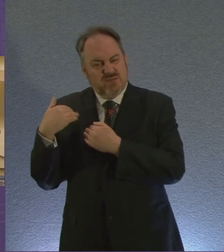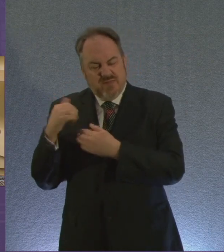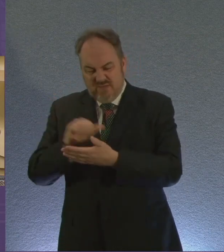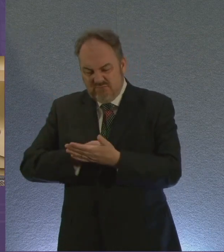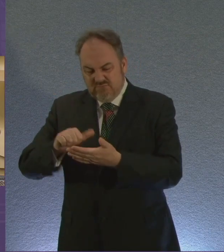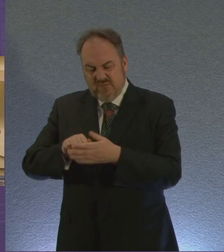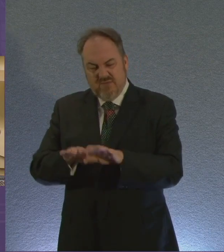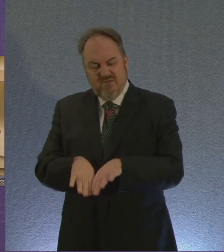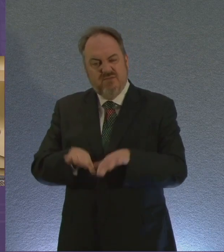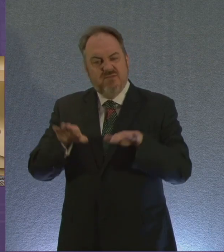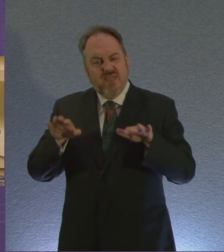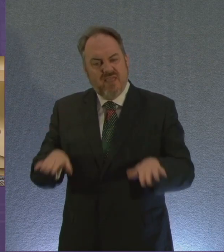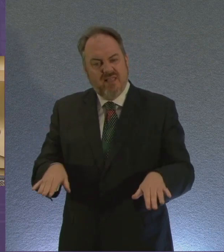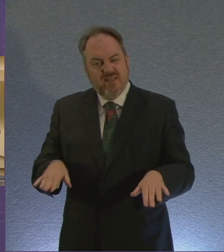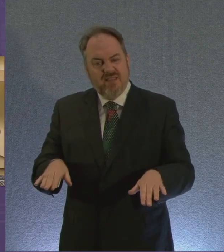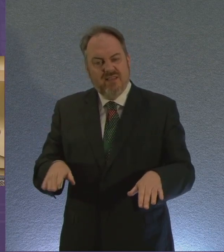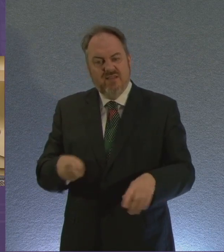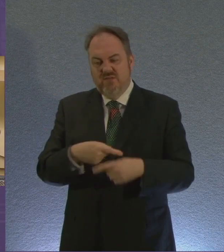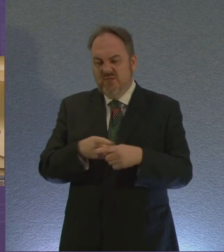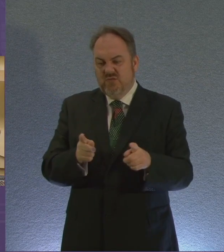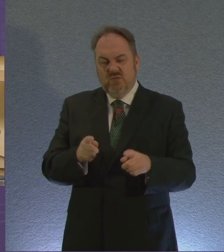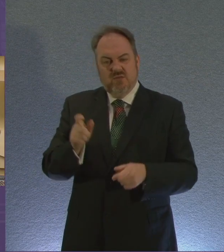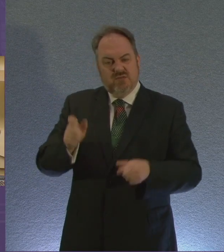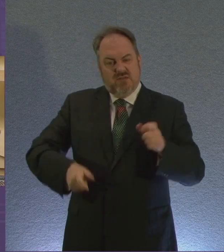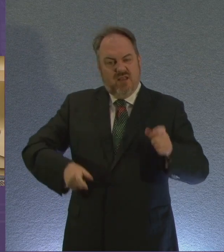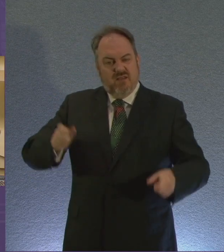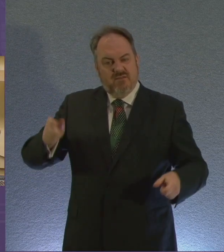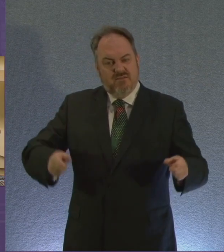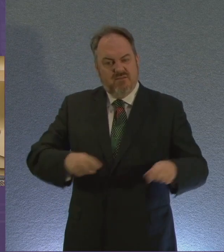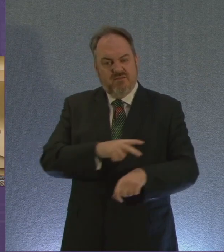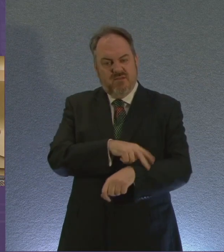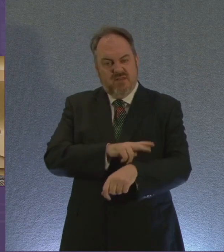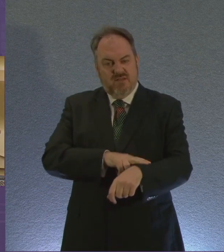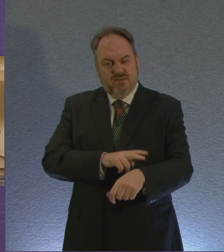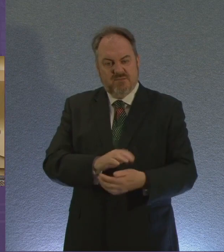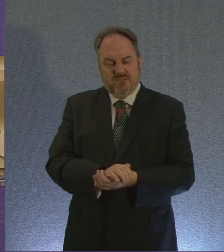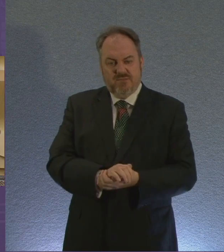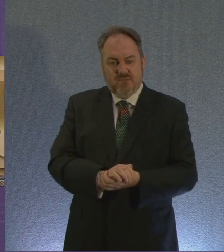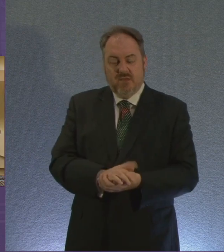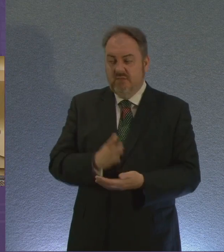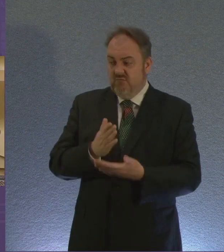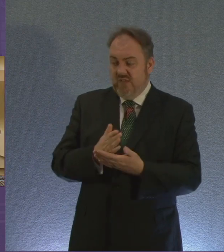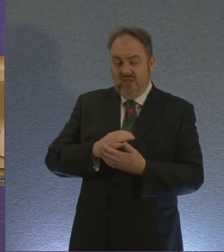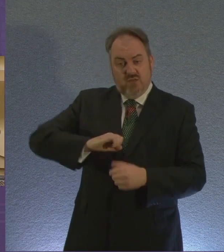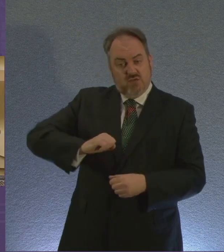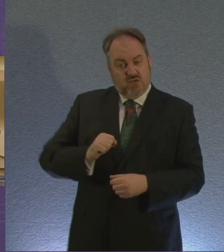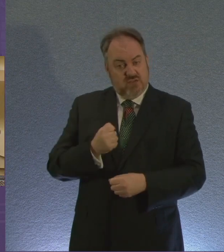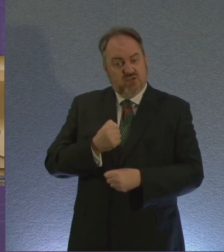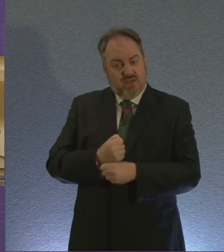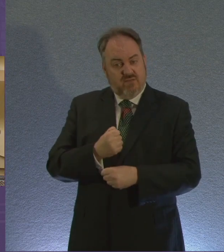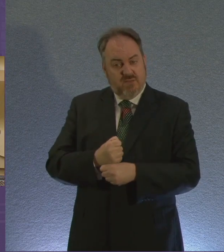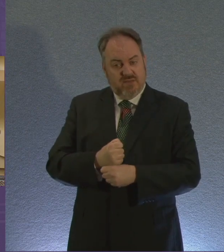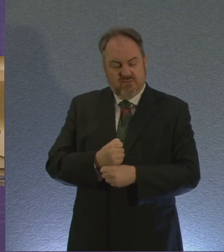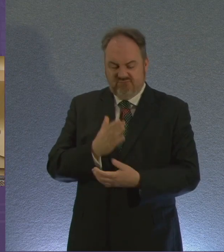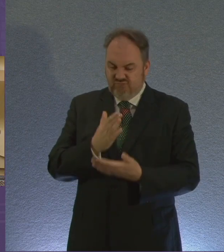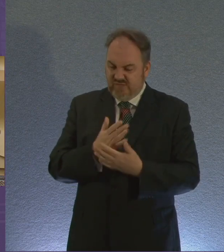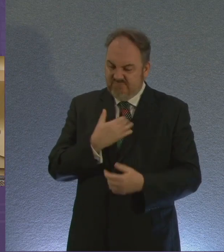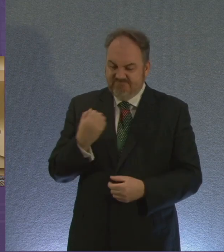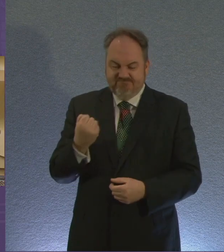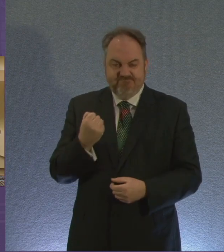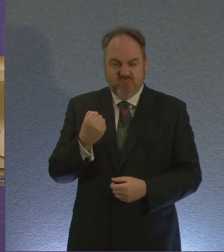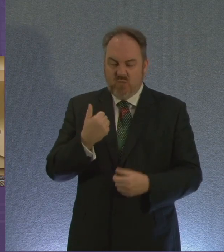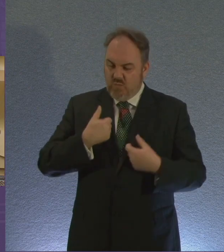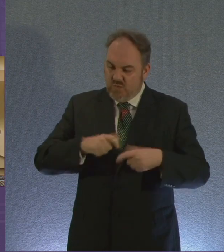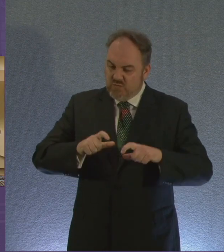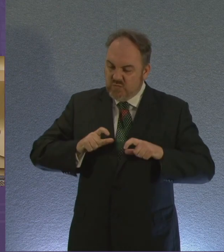quite right to stress the importance of benefit take-up. Obviously, this was something which the Scottish Government is determined to do, but it is